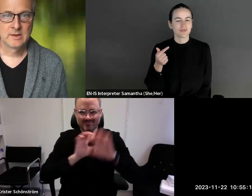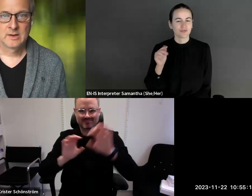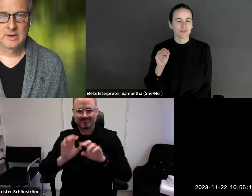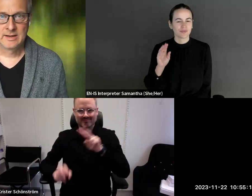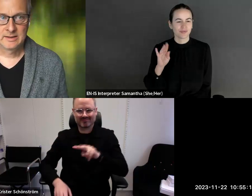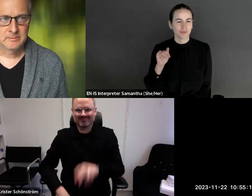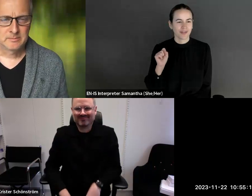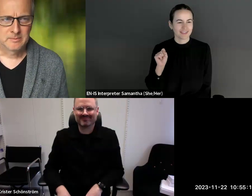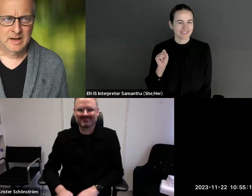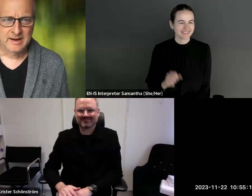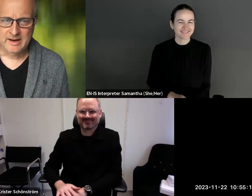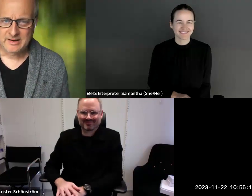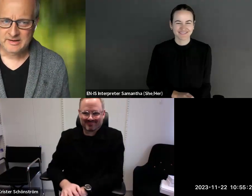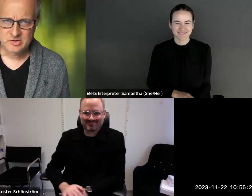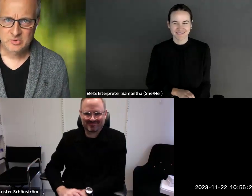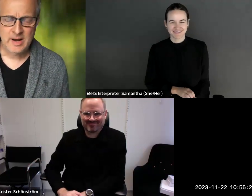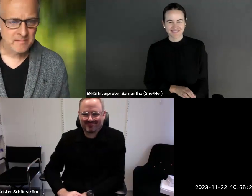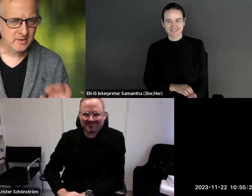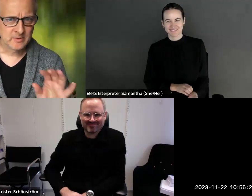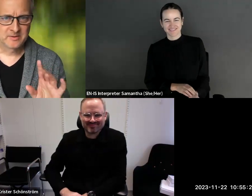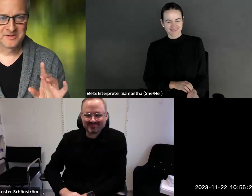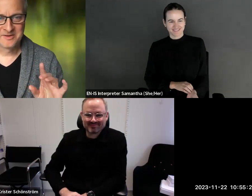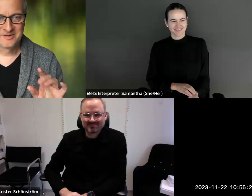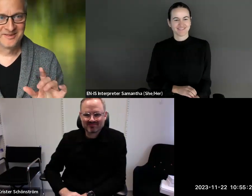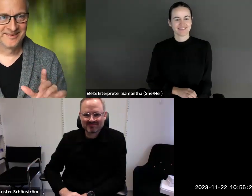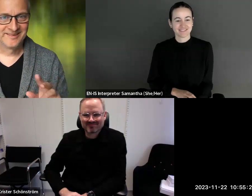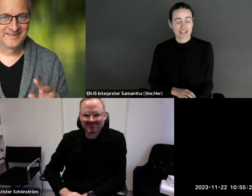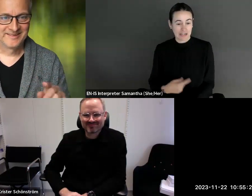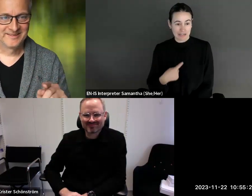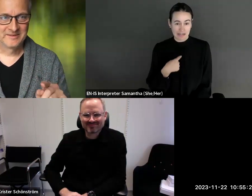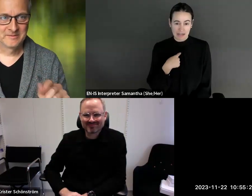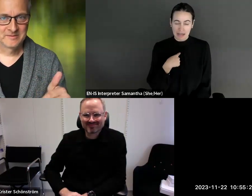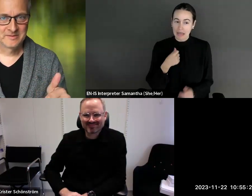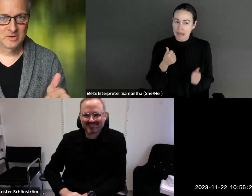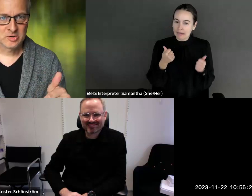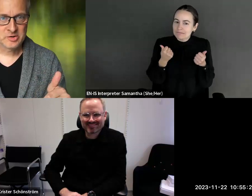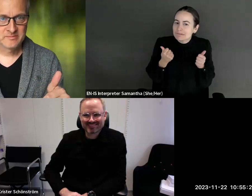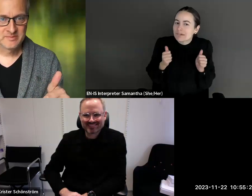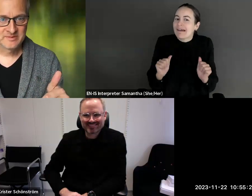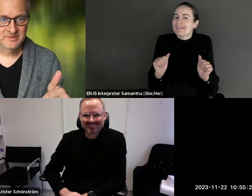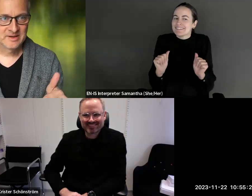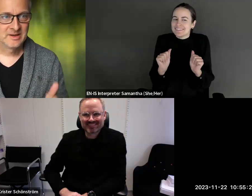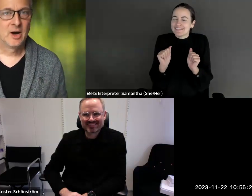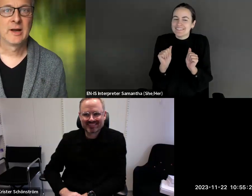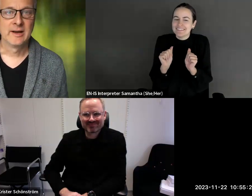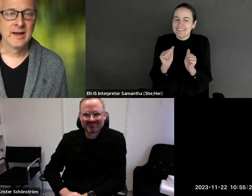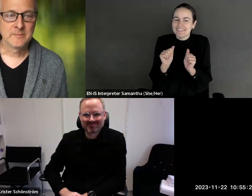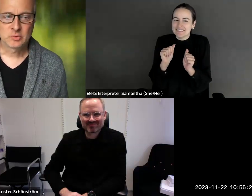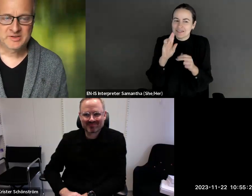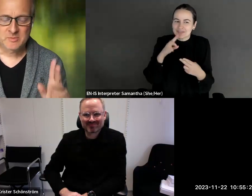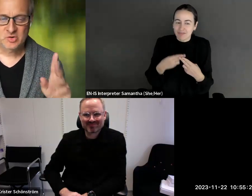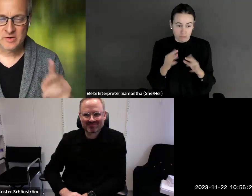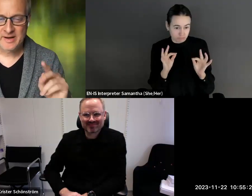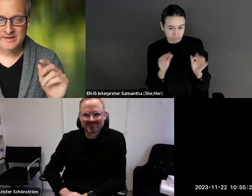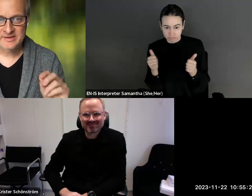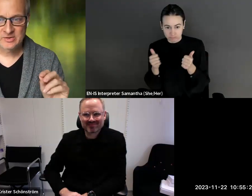I can try. All good?